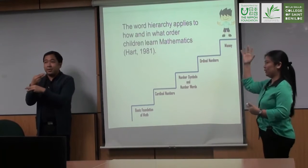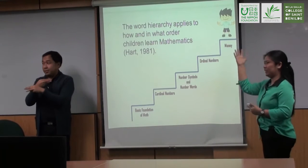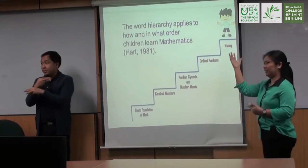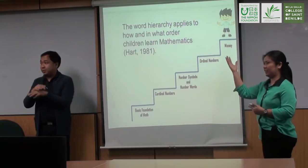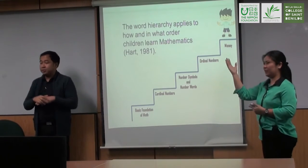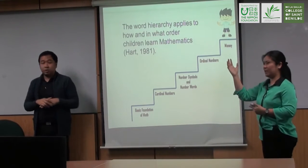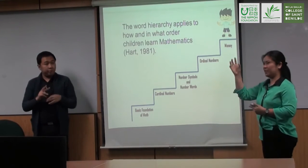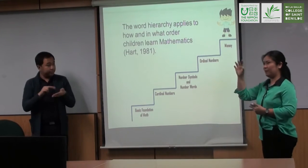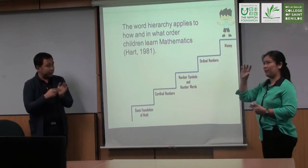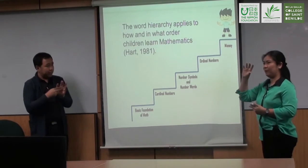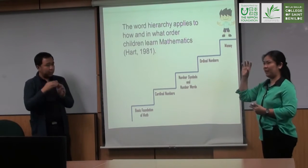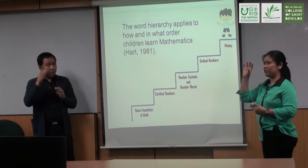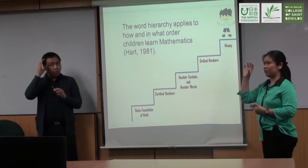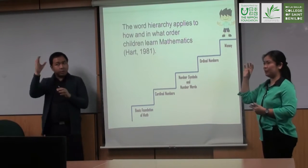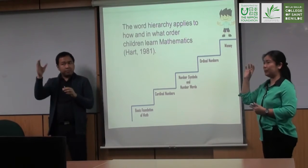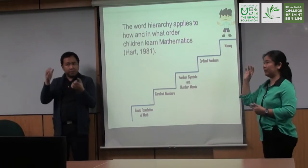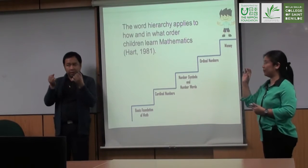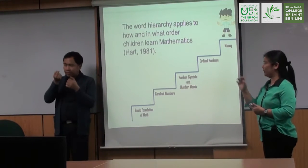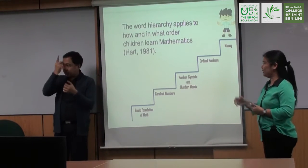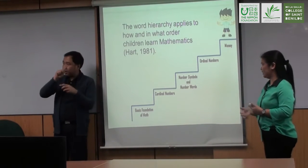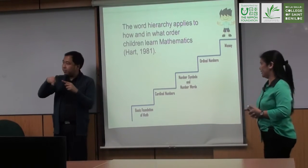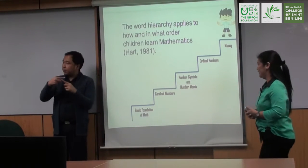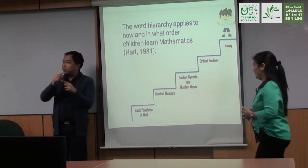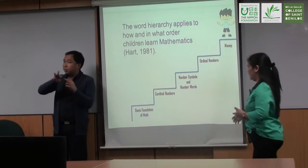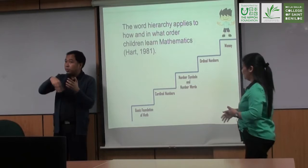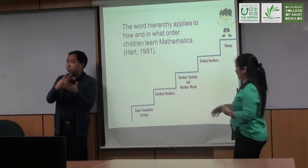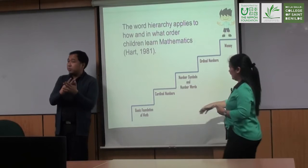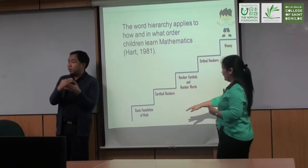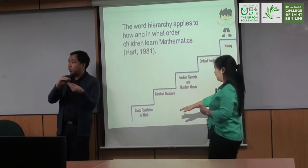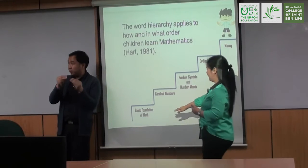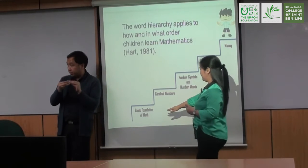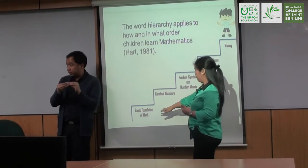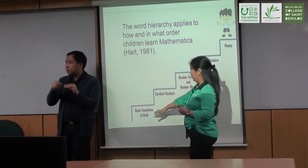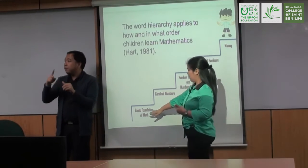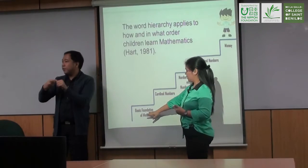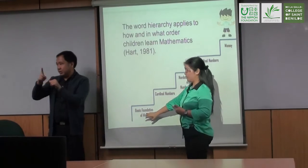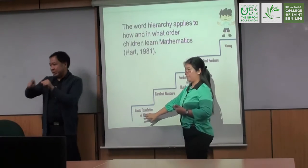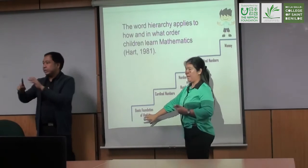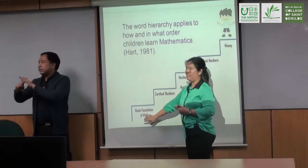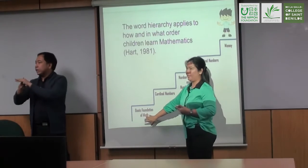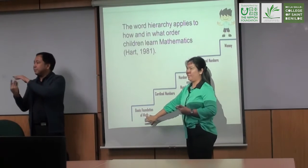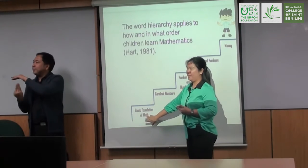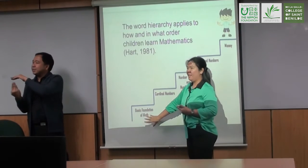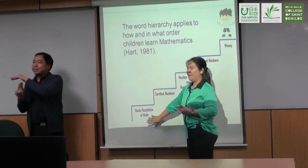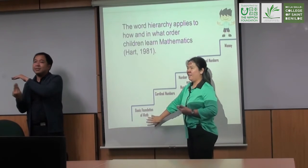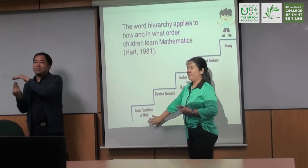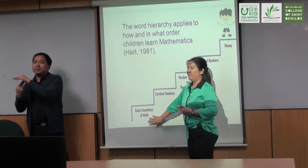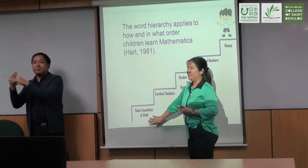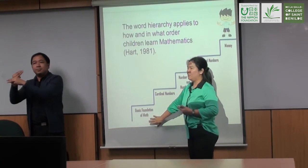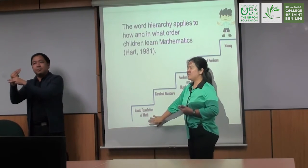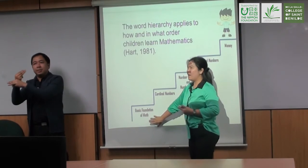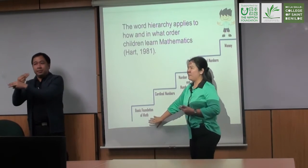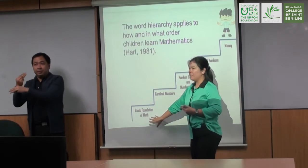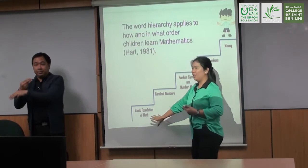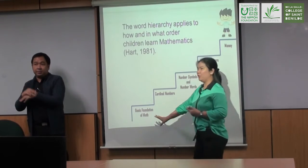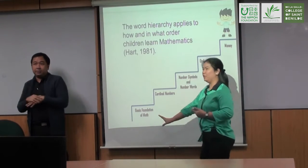you to learn the concept of comprehension of full numbers, you'll be needing the basic foundation of math.